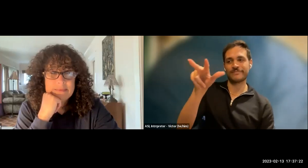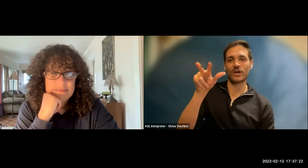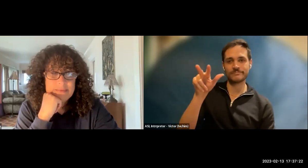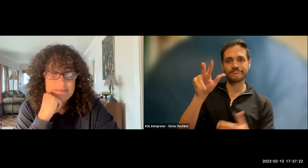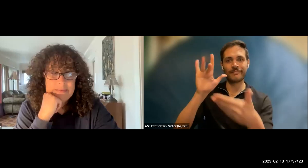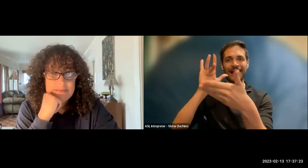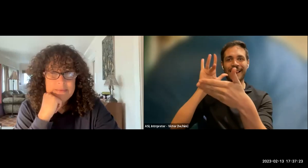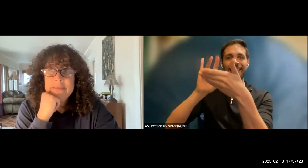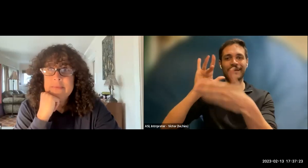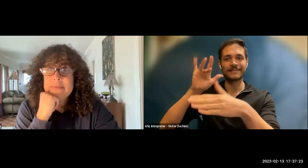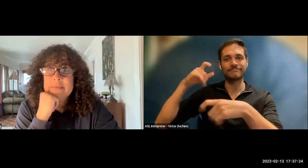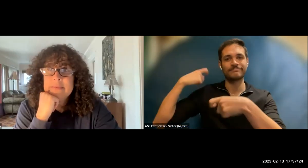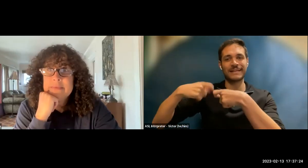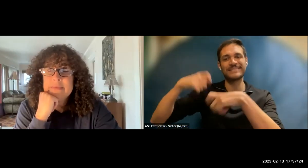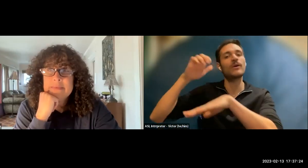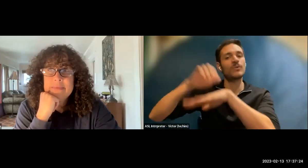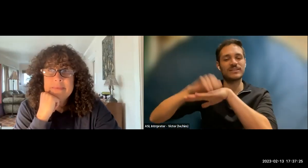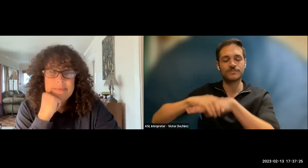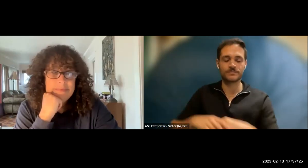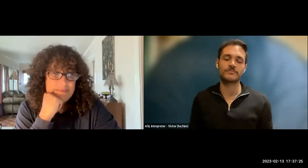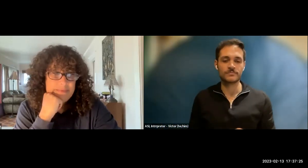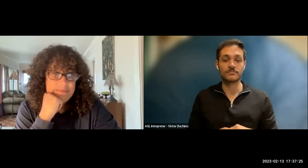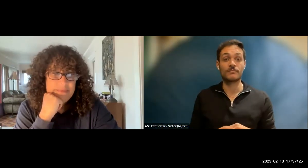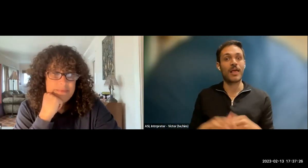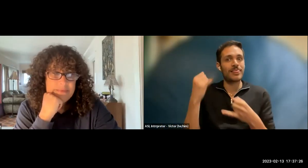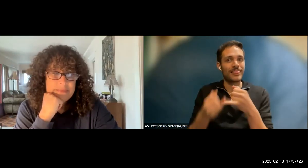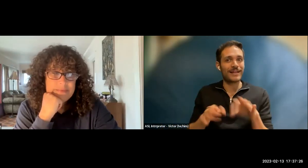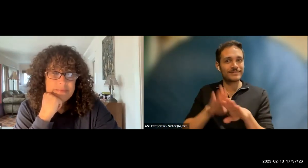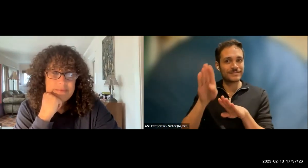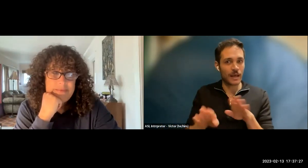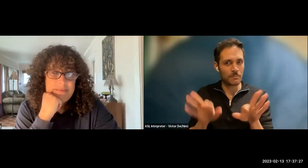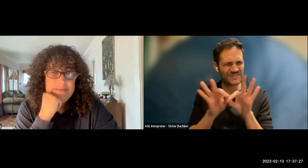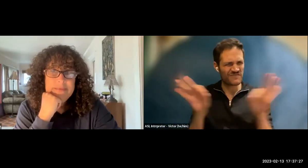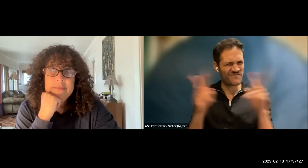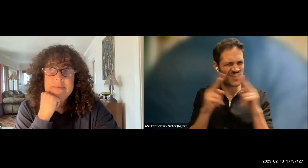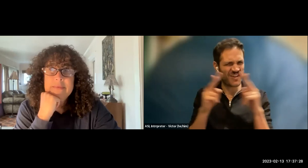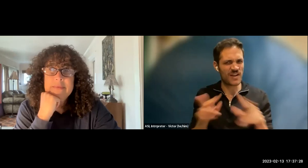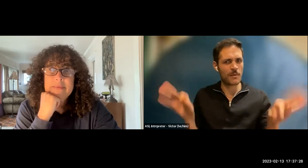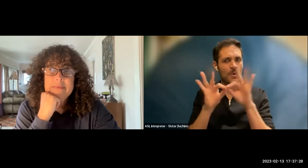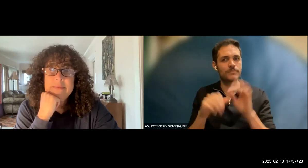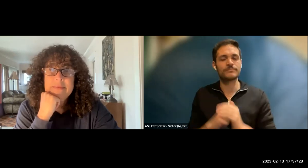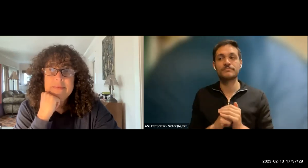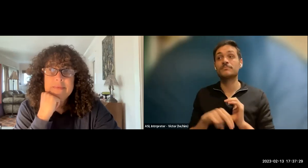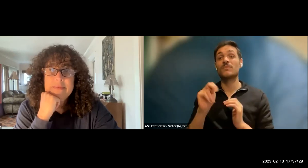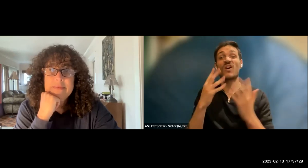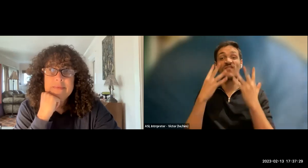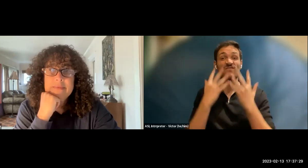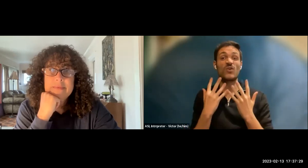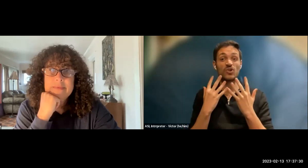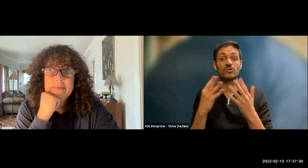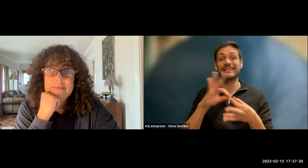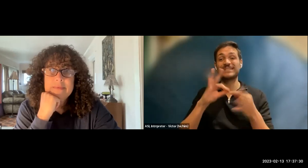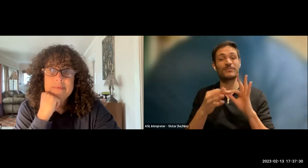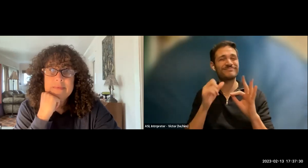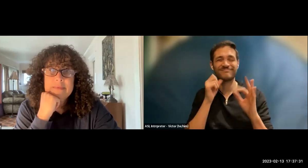very important to activate and begin the interpretation. Unfortunately, interpretation will not work on